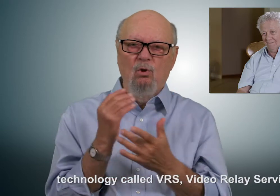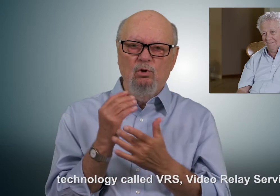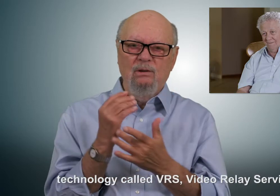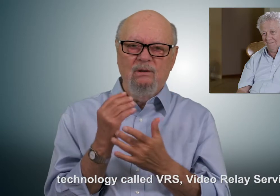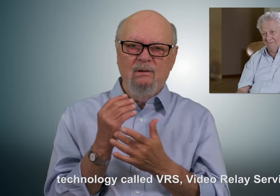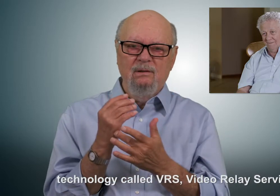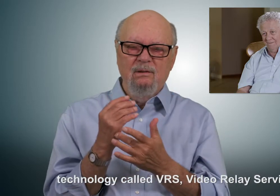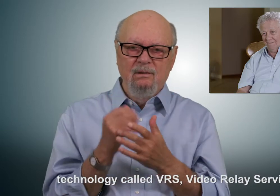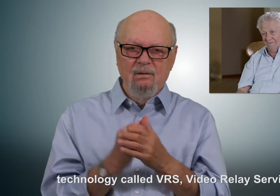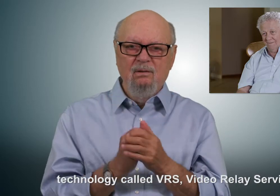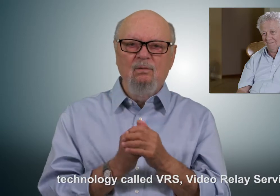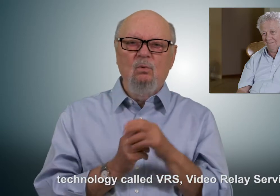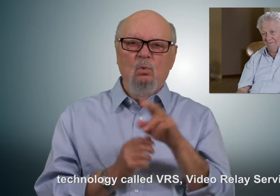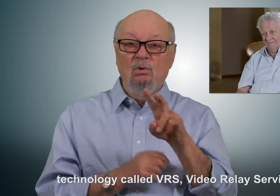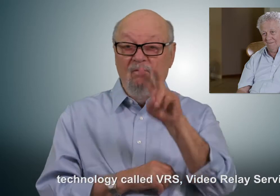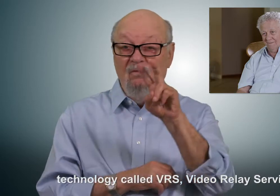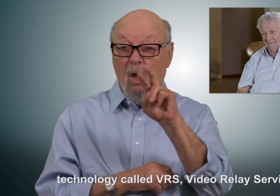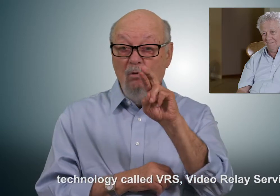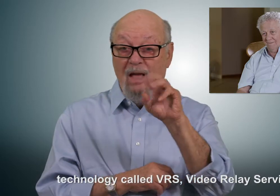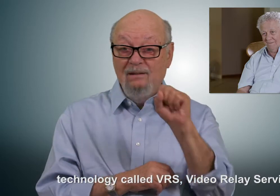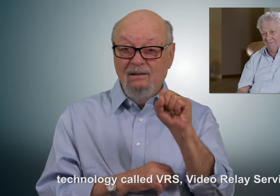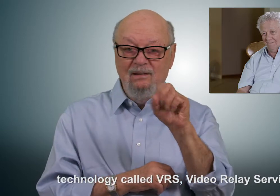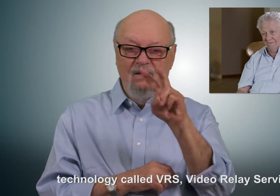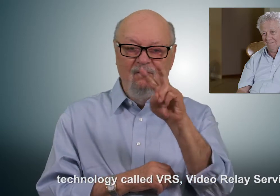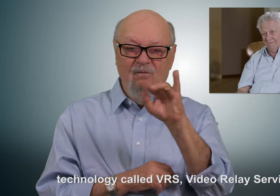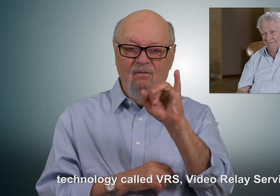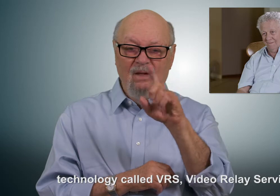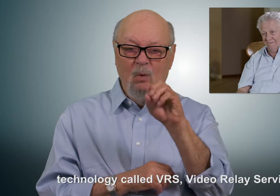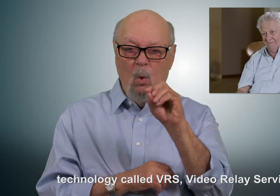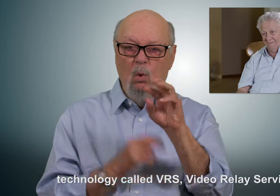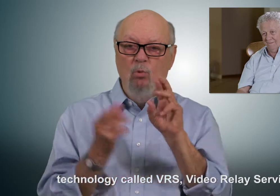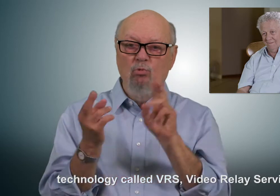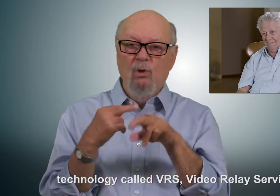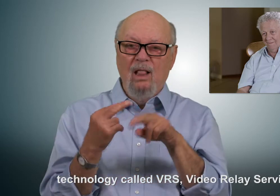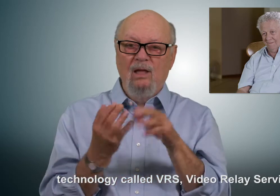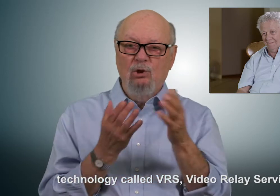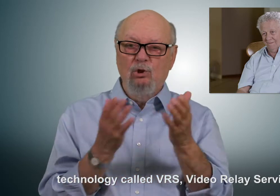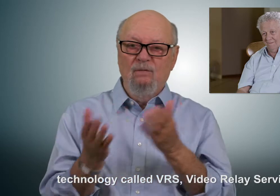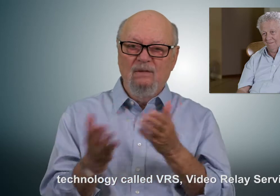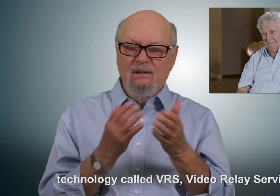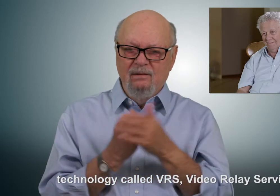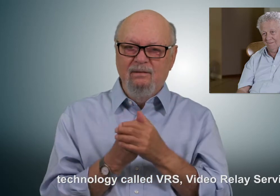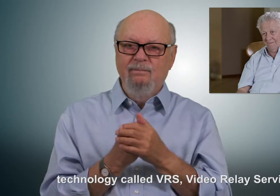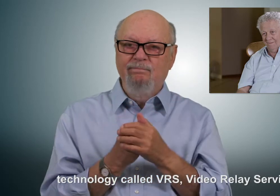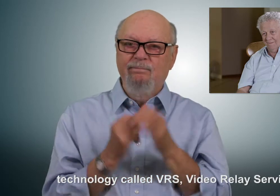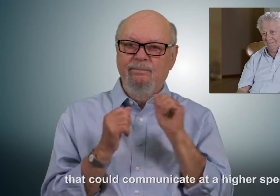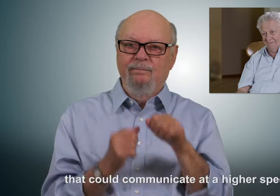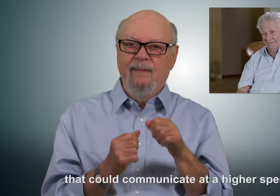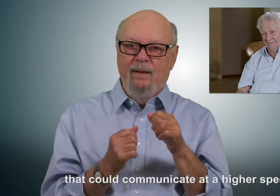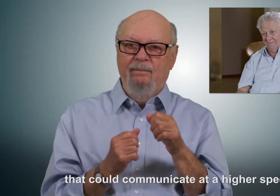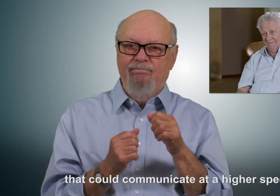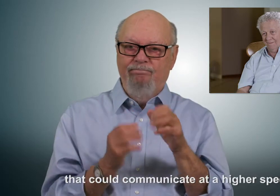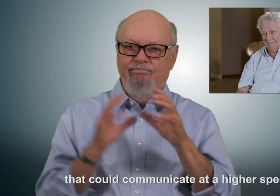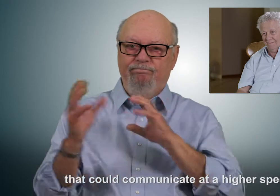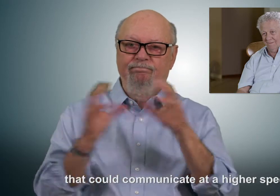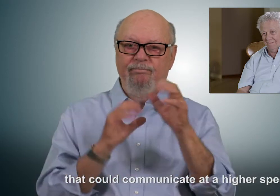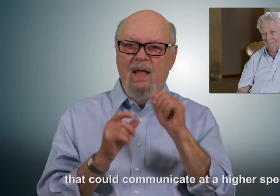called VRS, Video Relay Services that could communicate at a higher